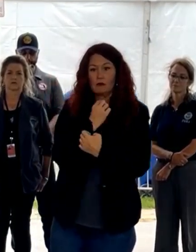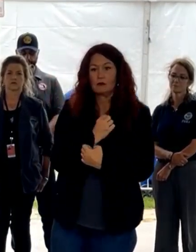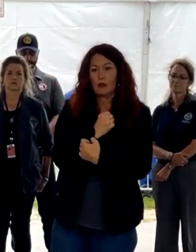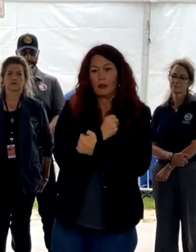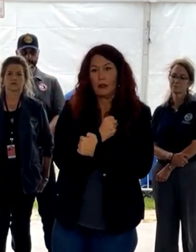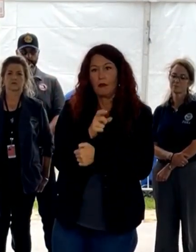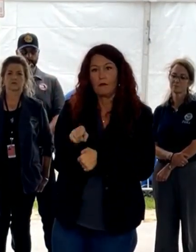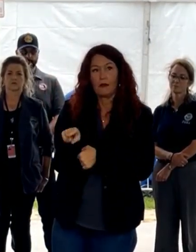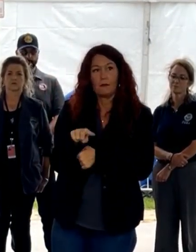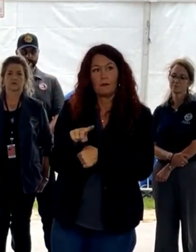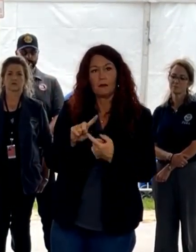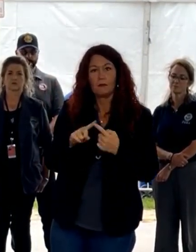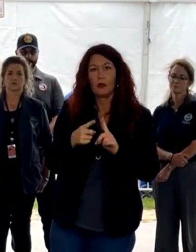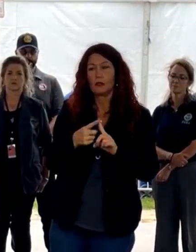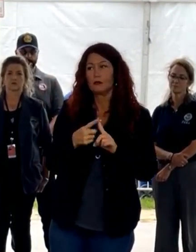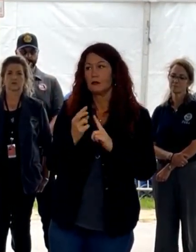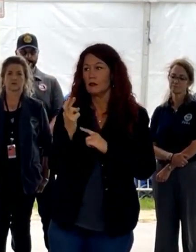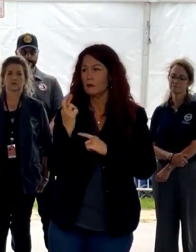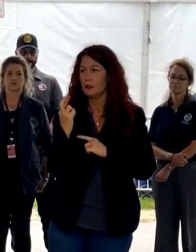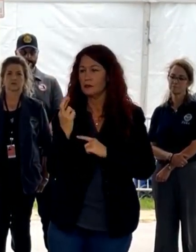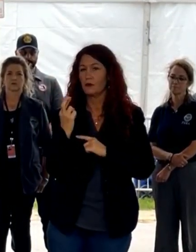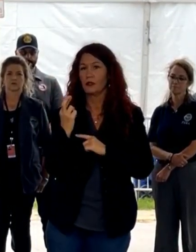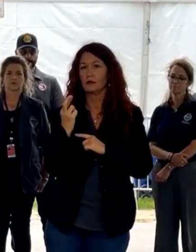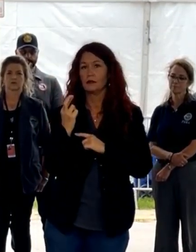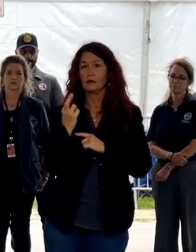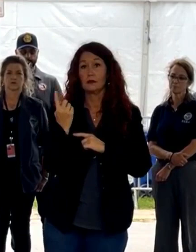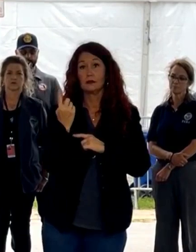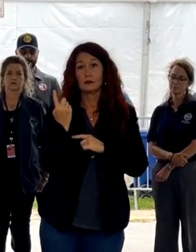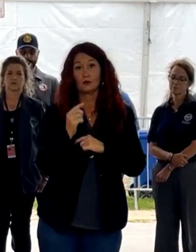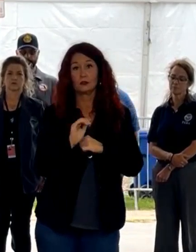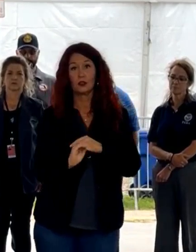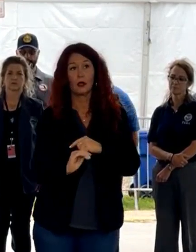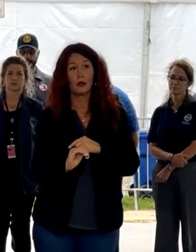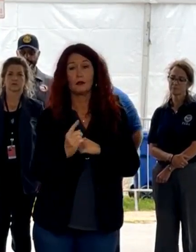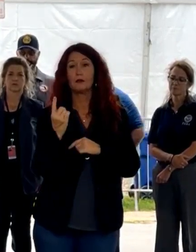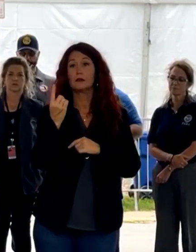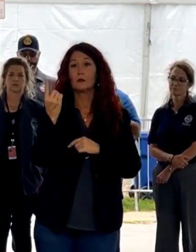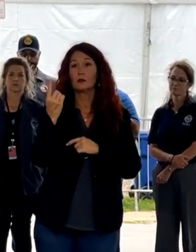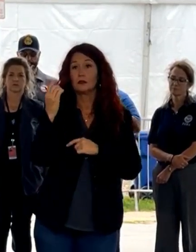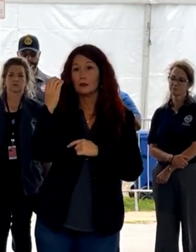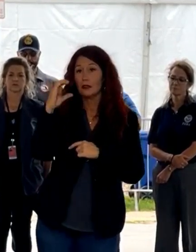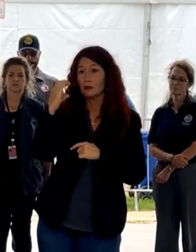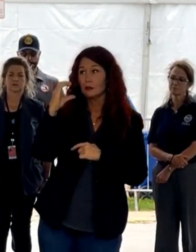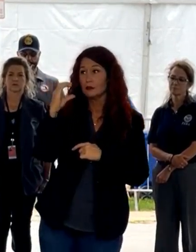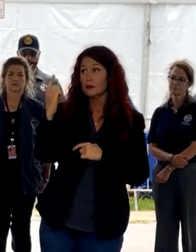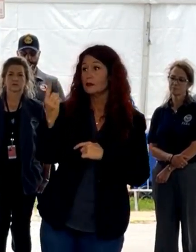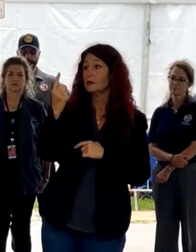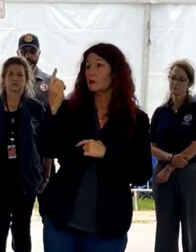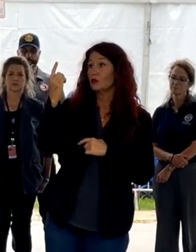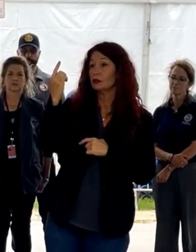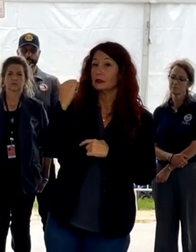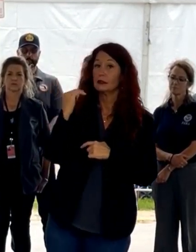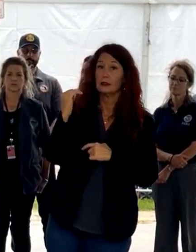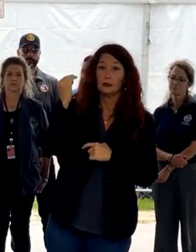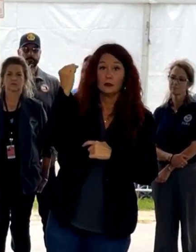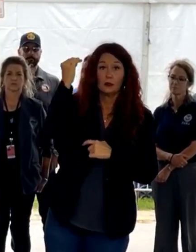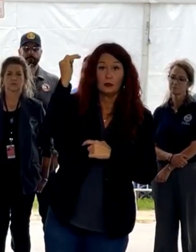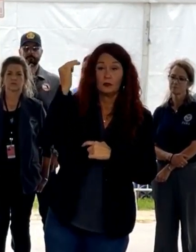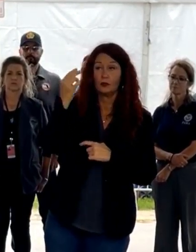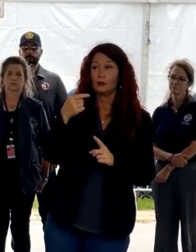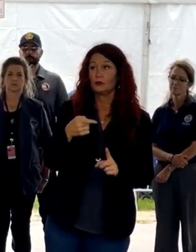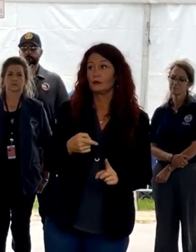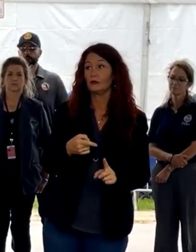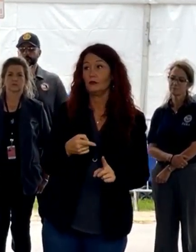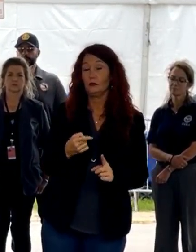friend, someone's child or parent or niece or cousin or grandparent, and we know that waiting for news is